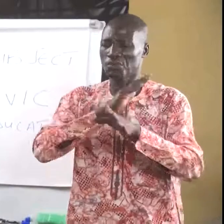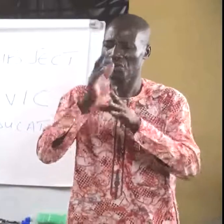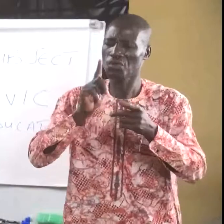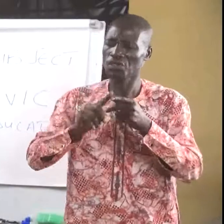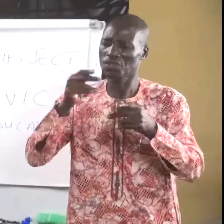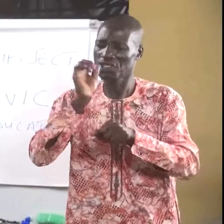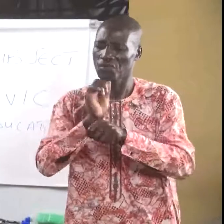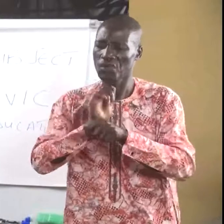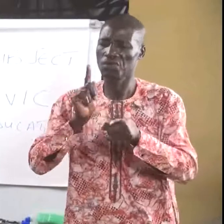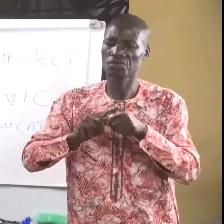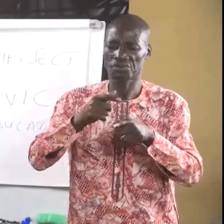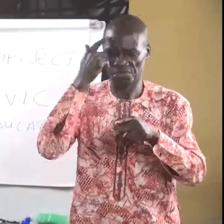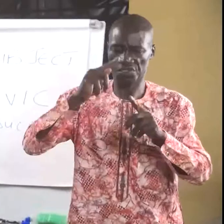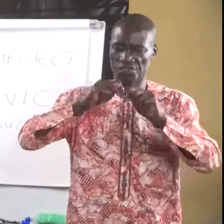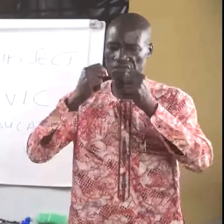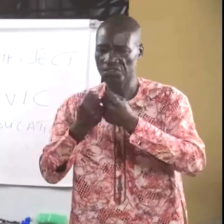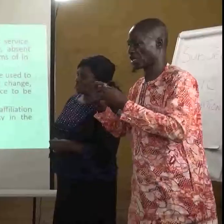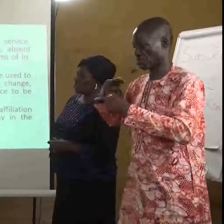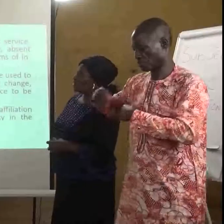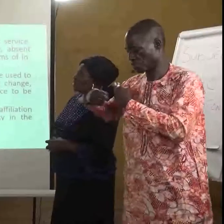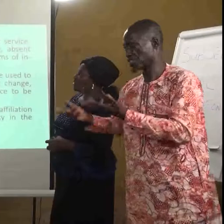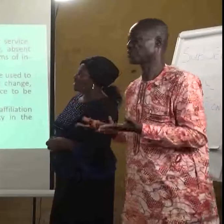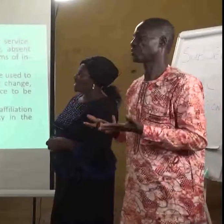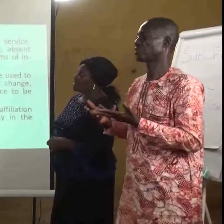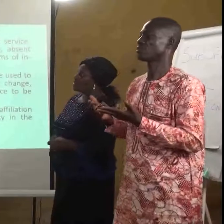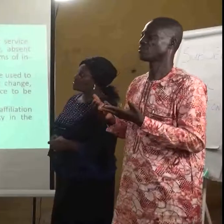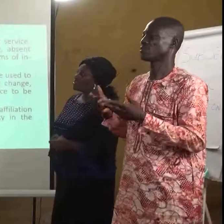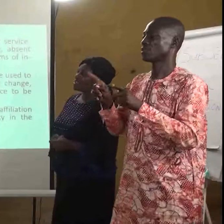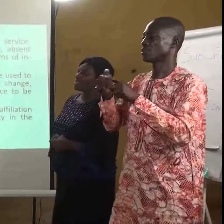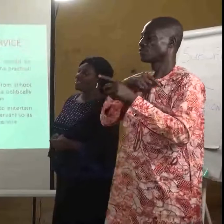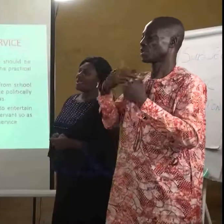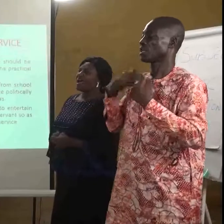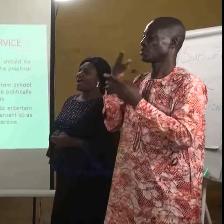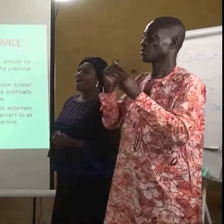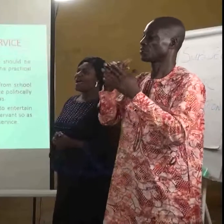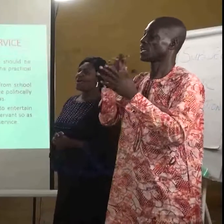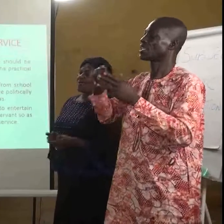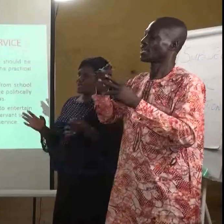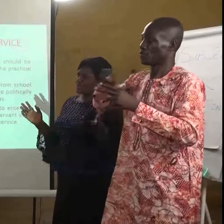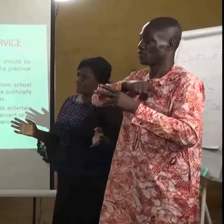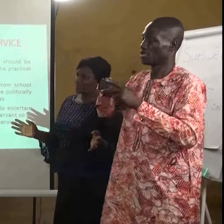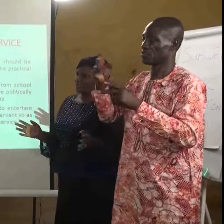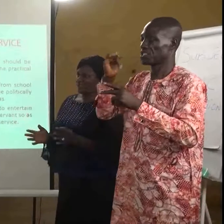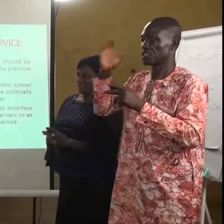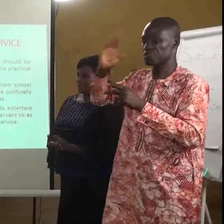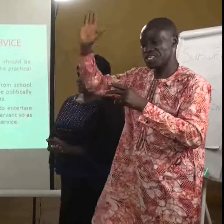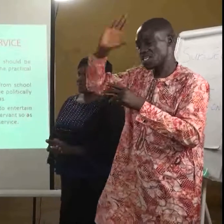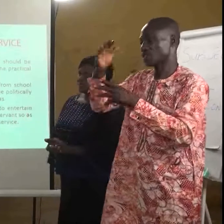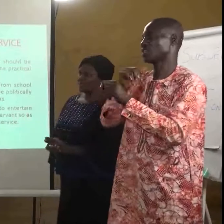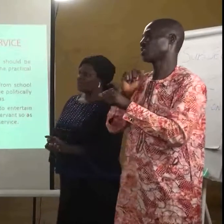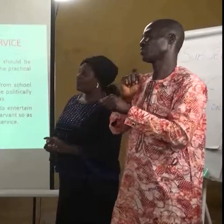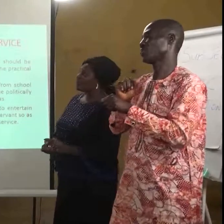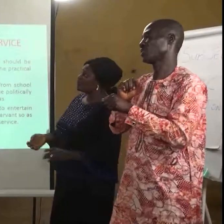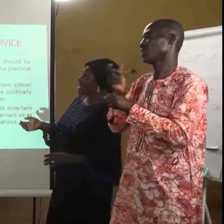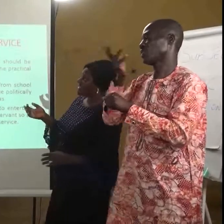you that when we come today, we are going to continue. We are going to see how we can solve this